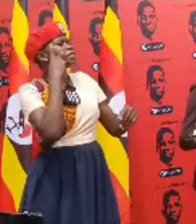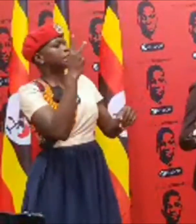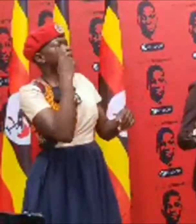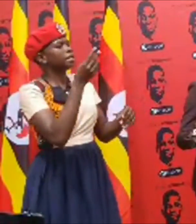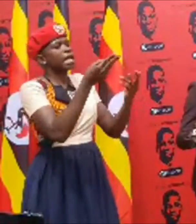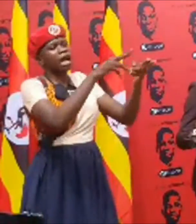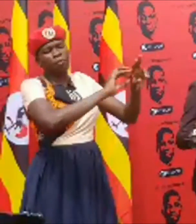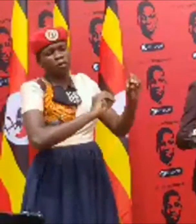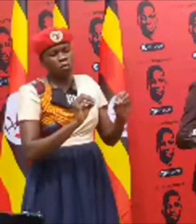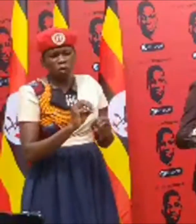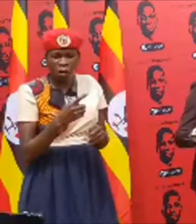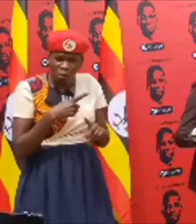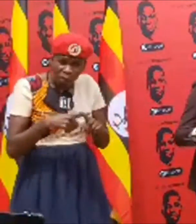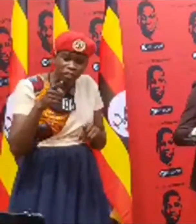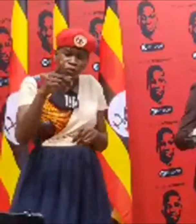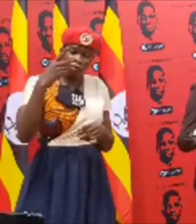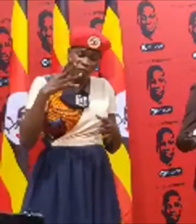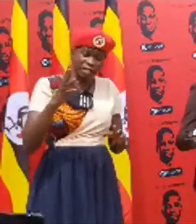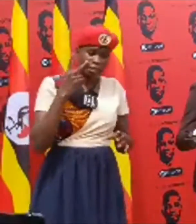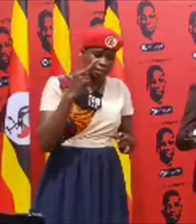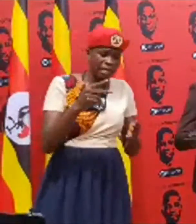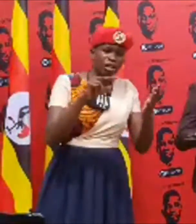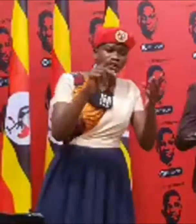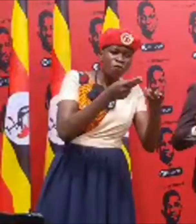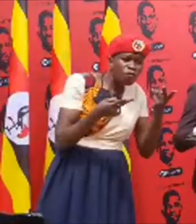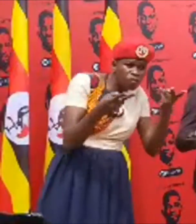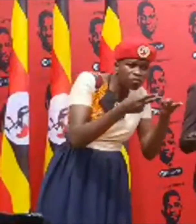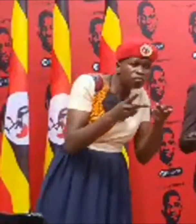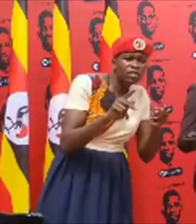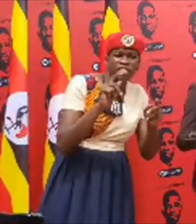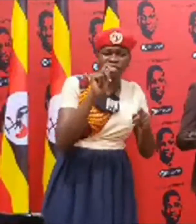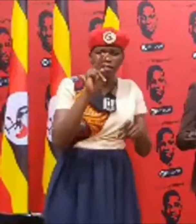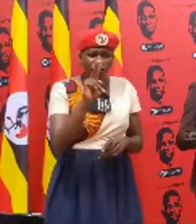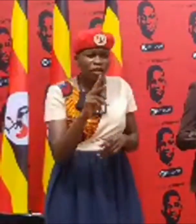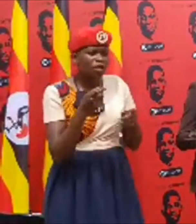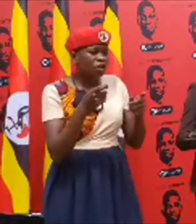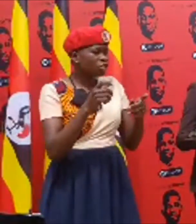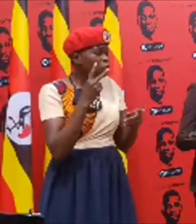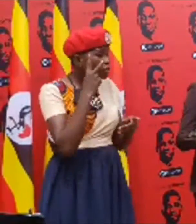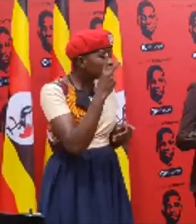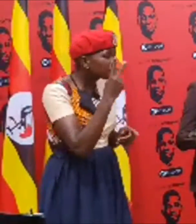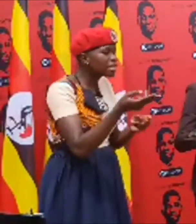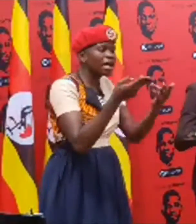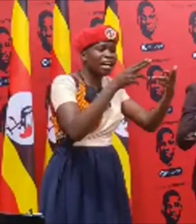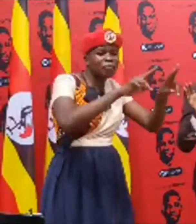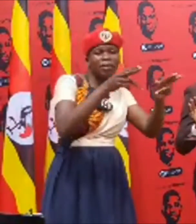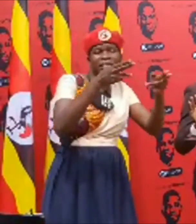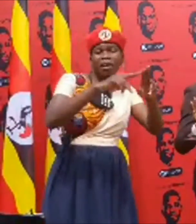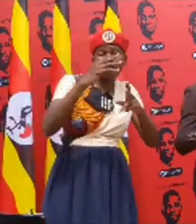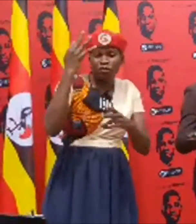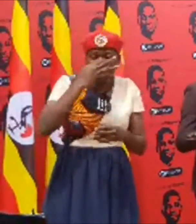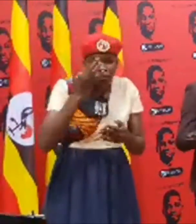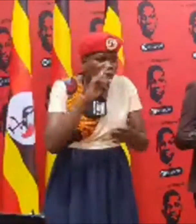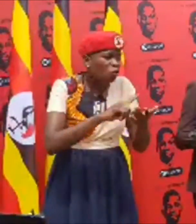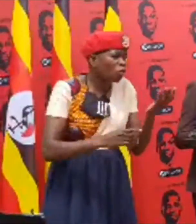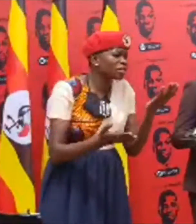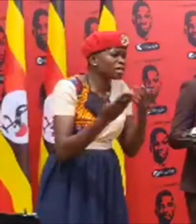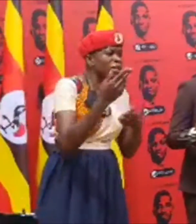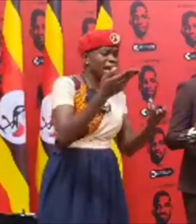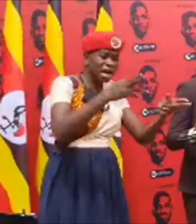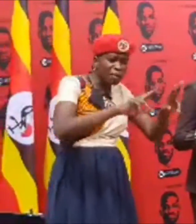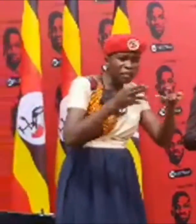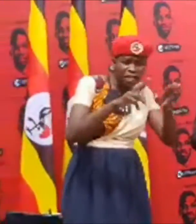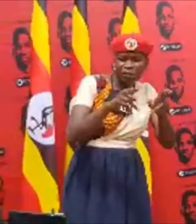media, and we are telling you about them now. So let's not pretend like these things are not happening. The Electoral Commission was largely quiet